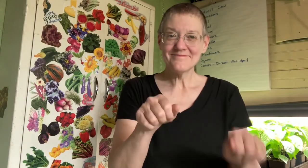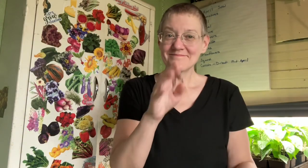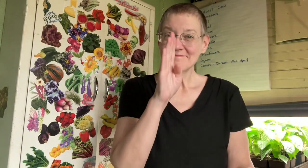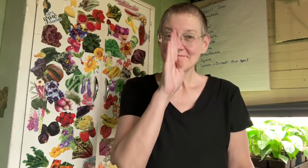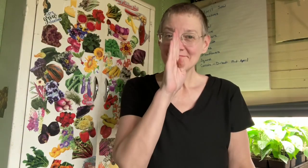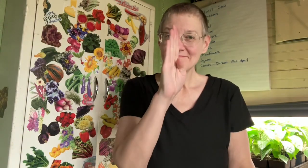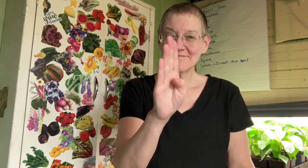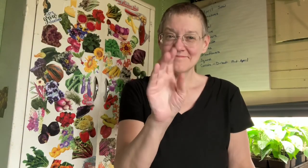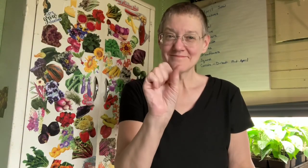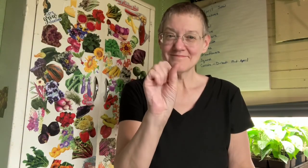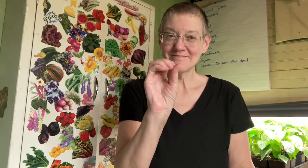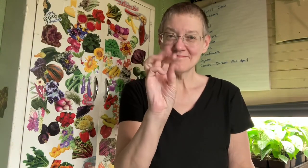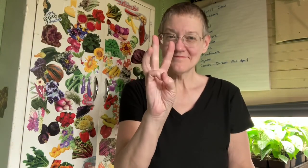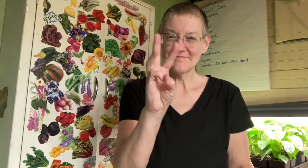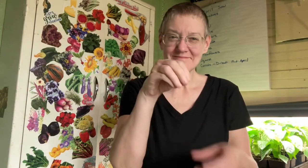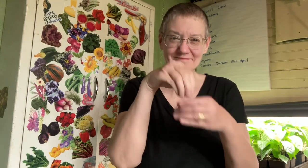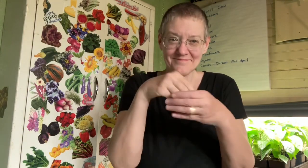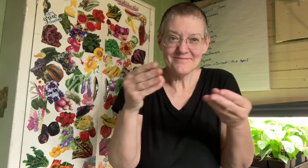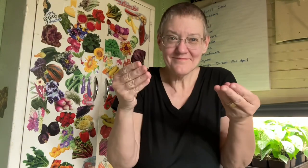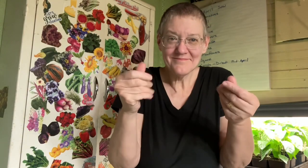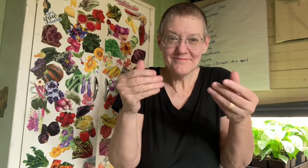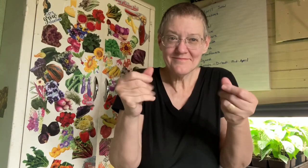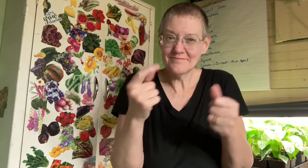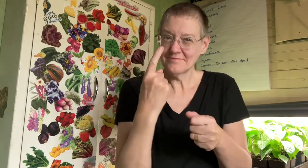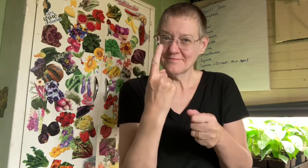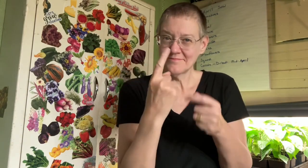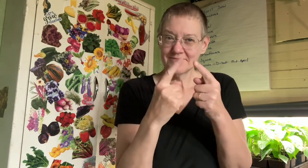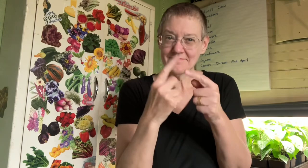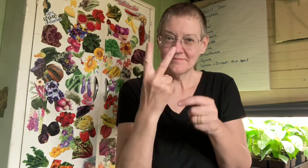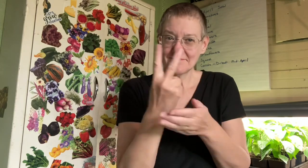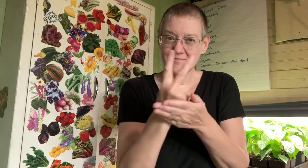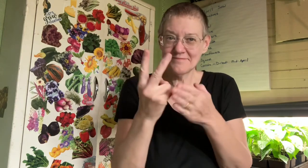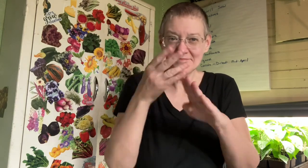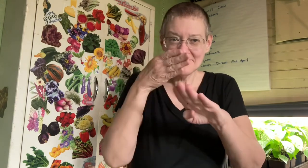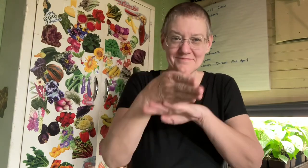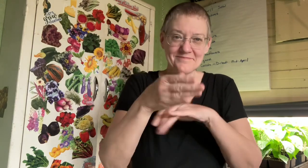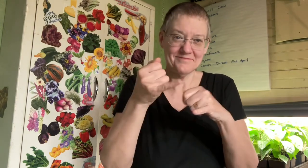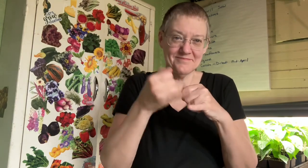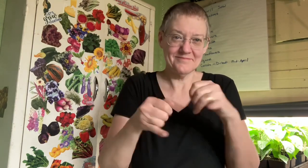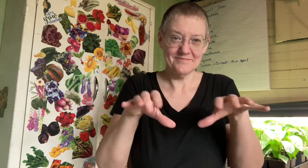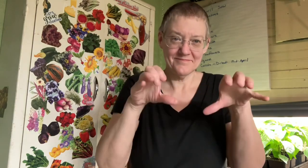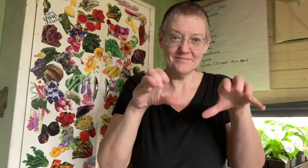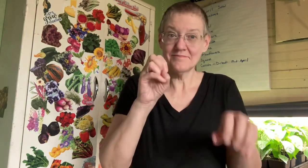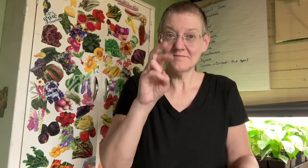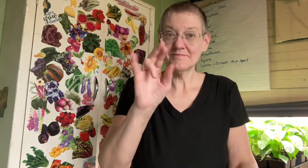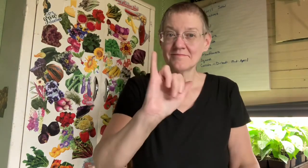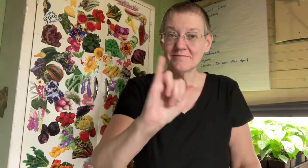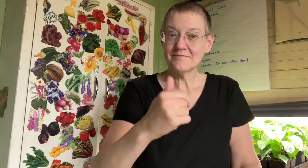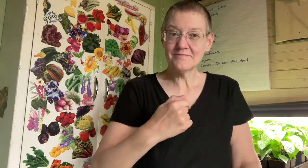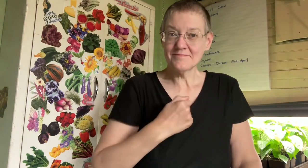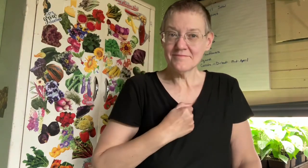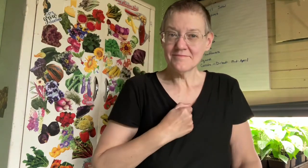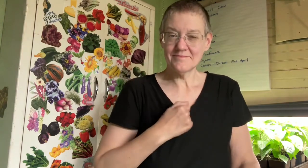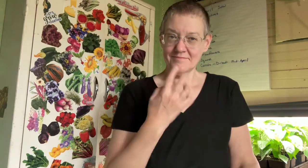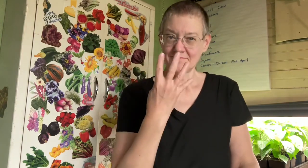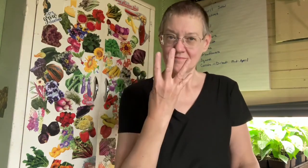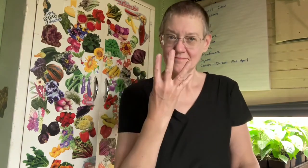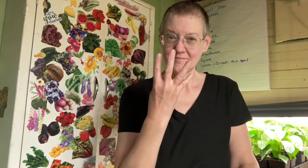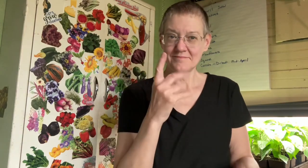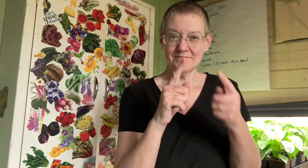Now, you can direct sow the seeds in the soil 1 to 2 weeks after your last frost, or like